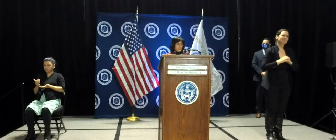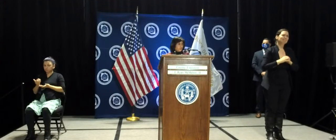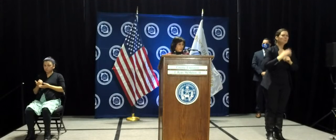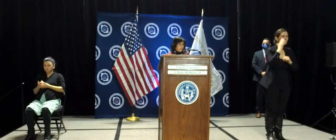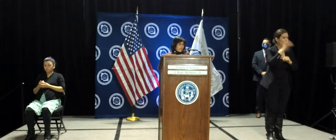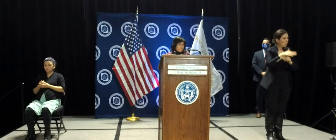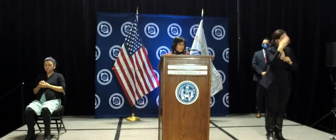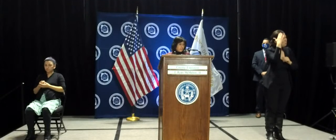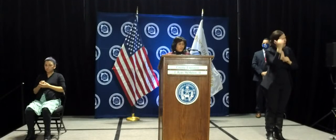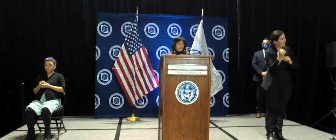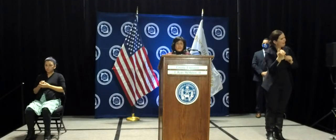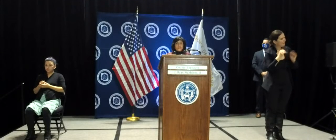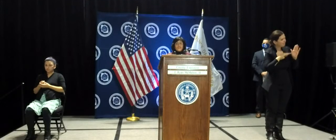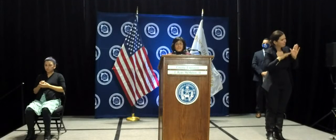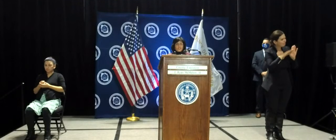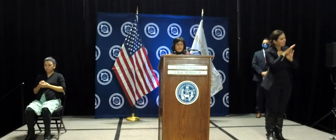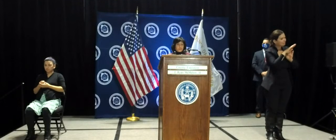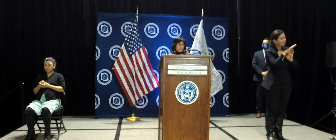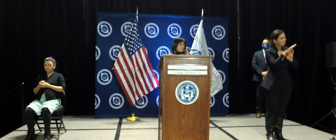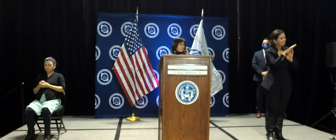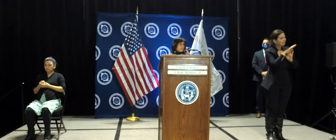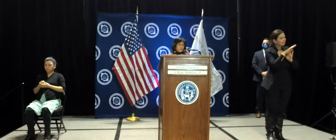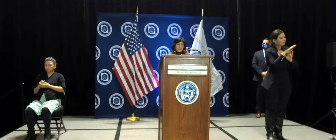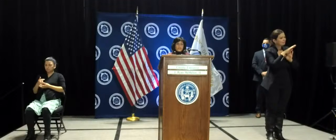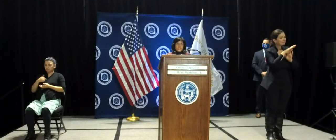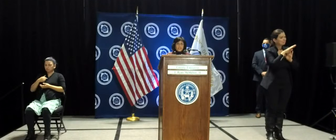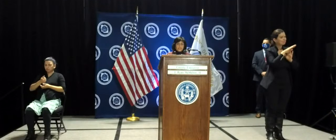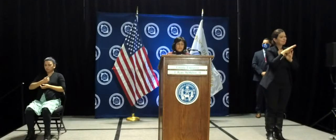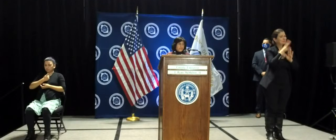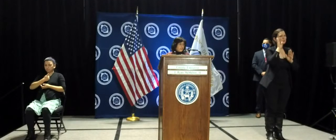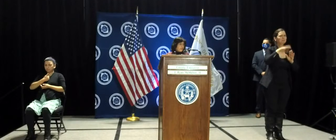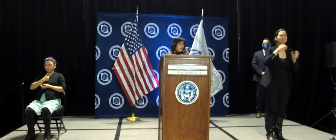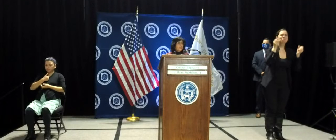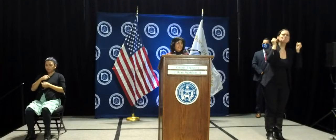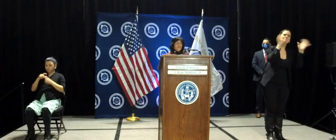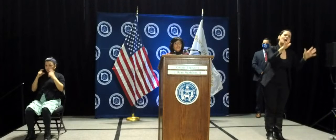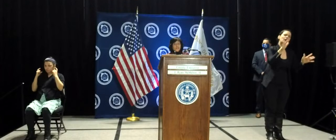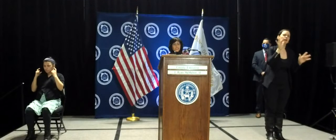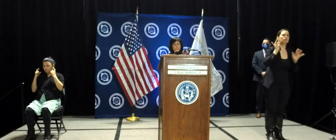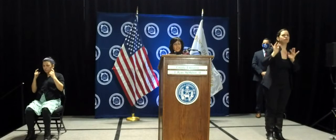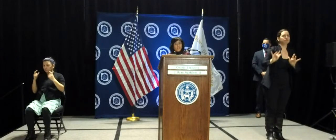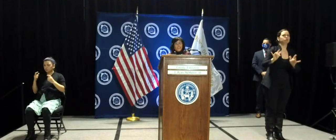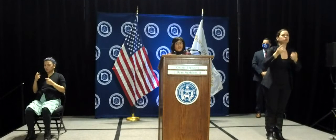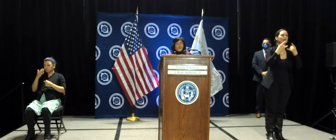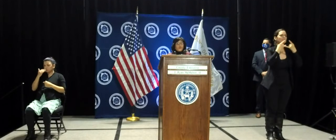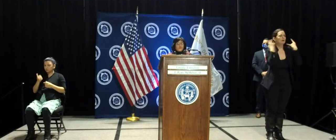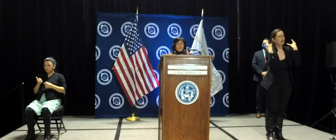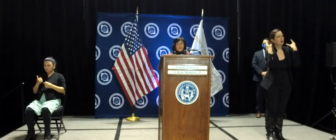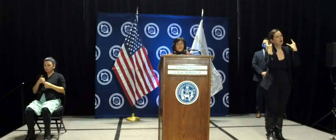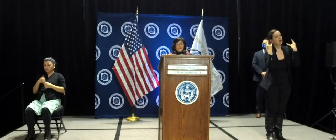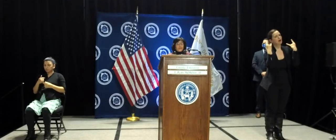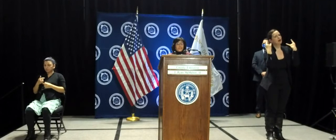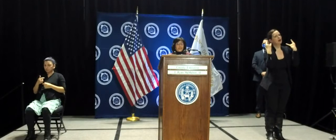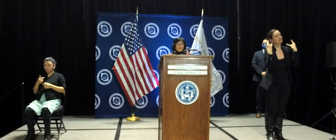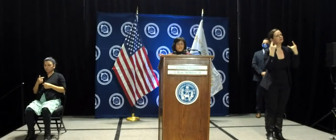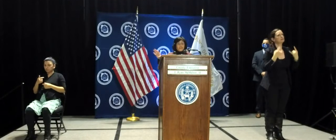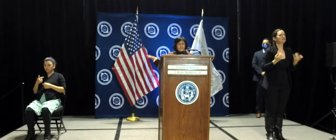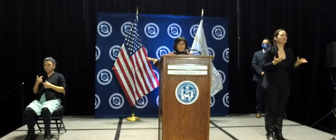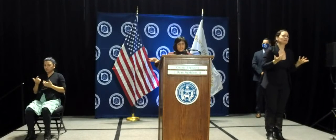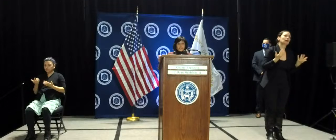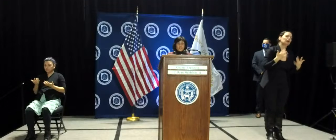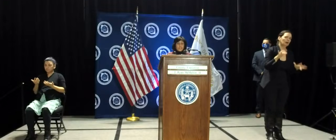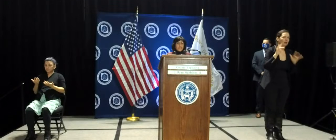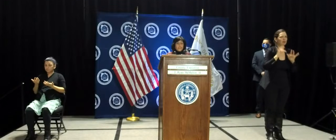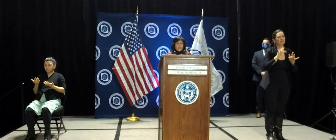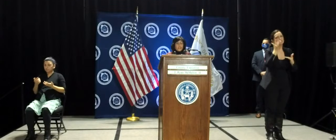are hesitant to wear masks, when they started to consider they are going to see their friends and family they haven't seen, or I got this